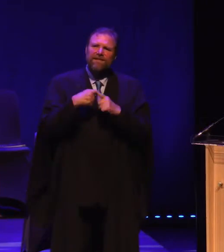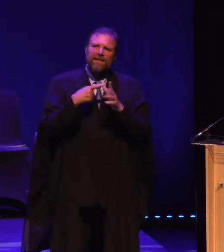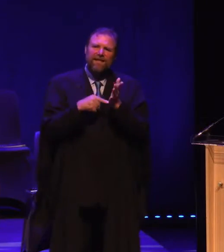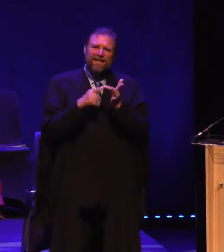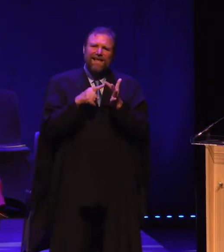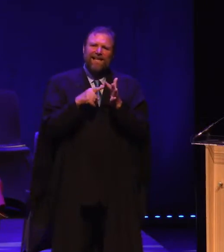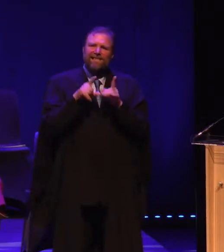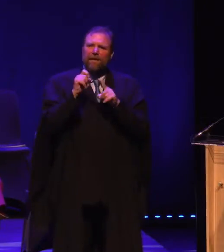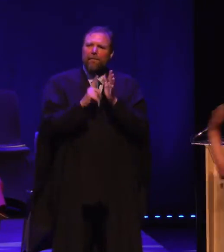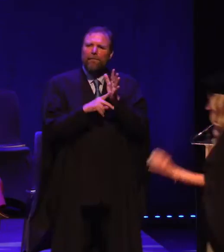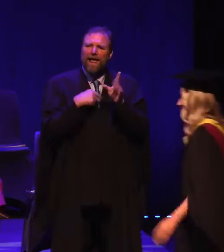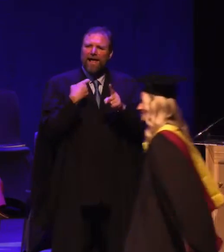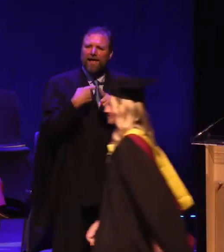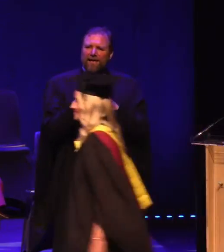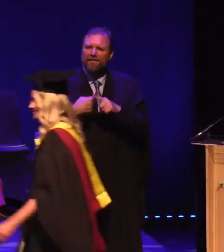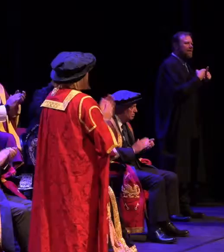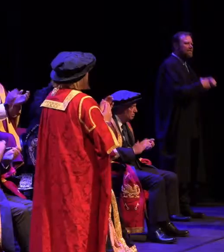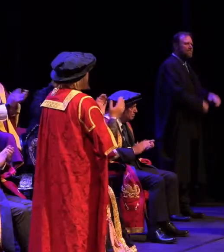Katie Plank.